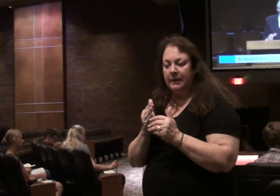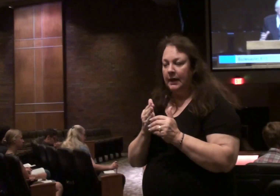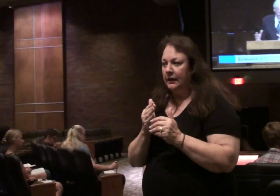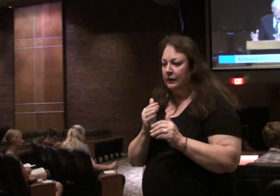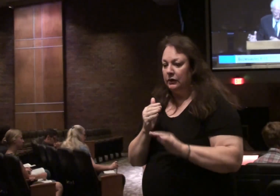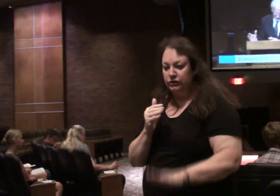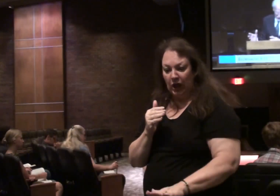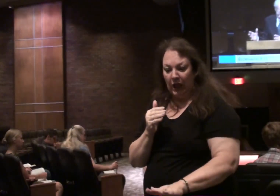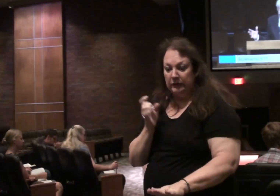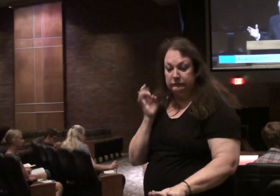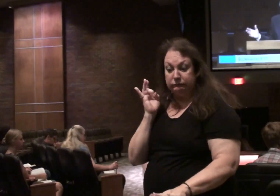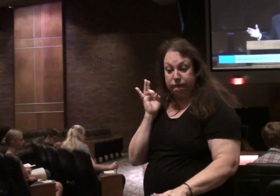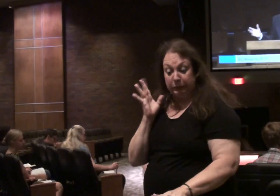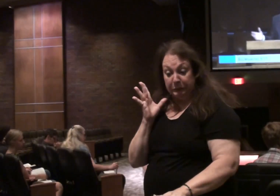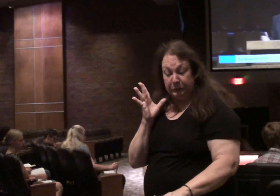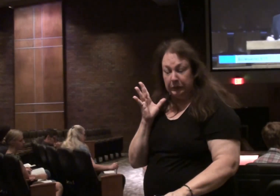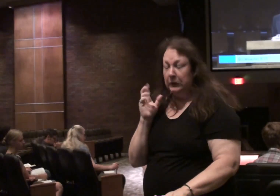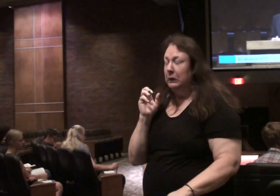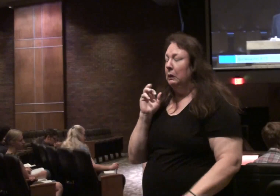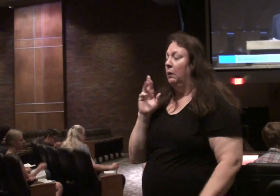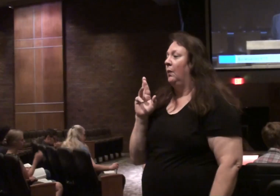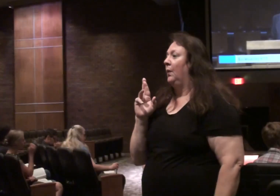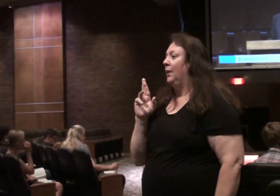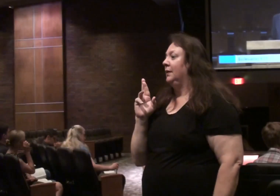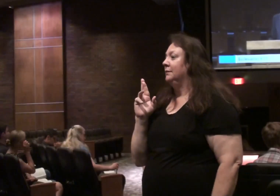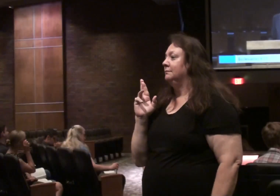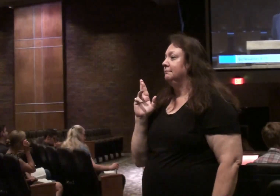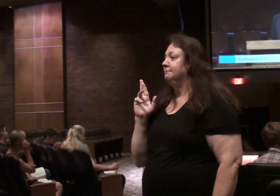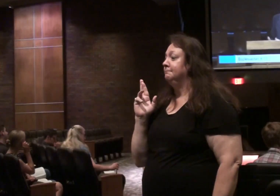is, no matter how difficult your